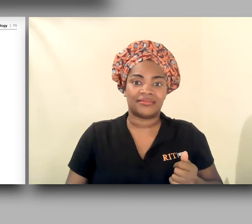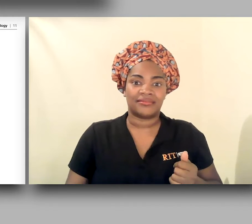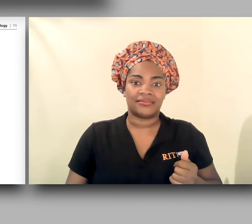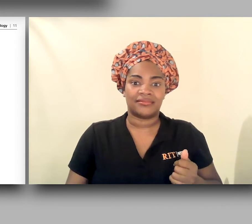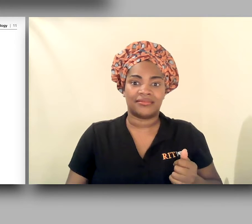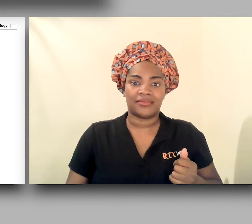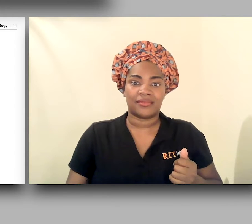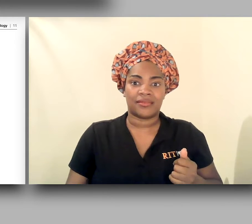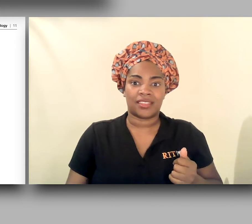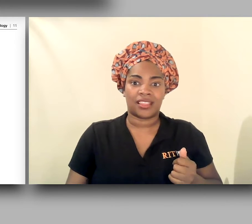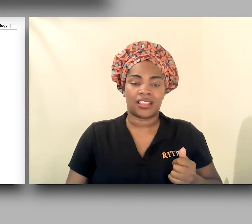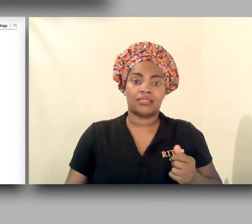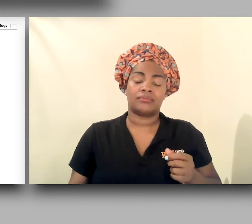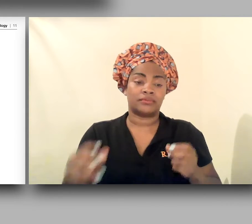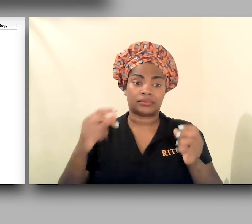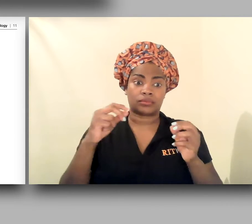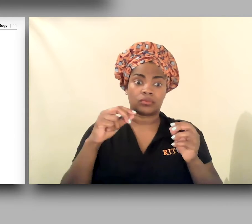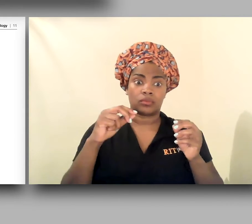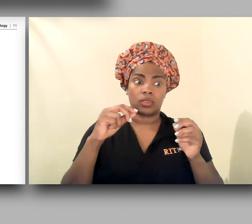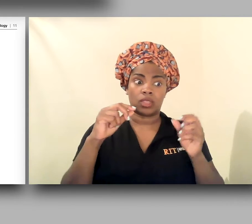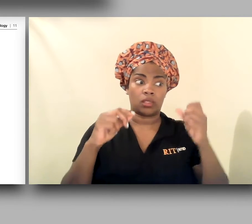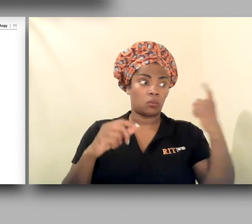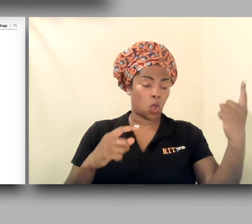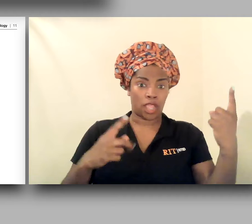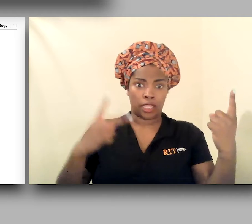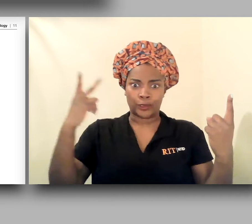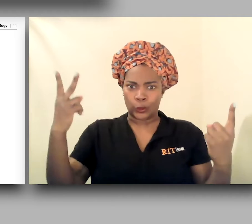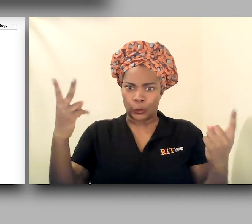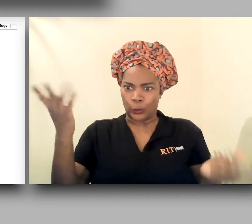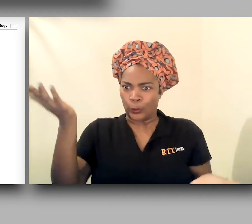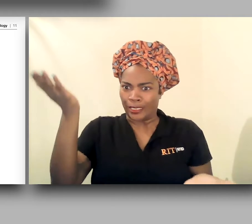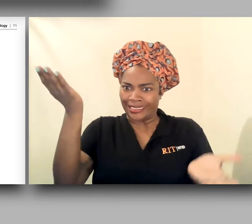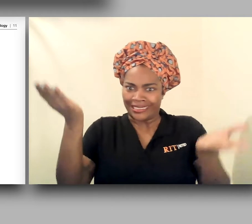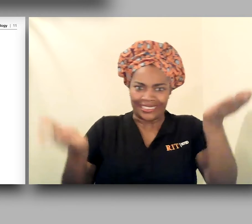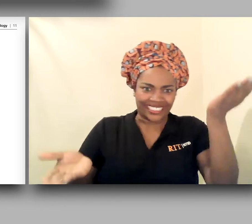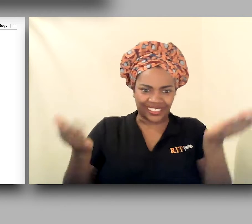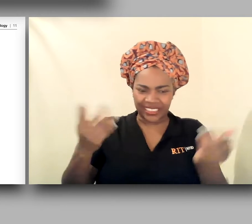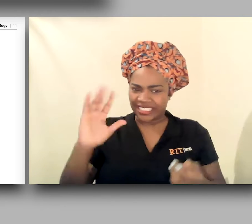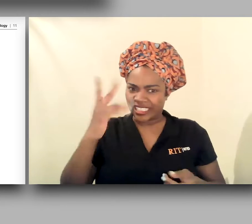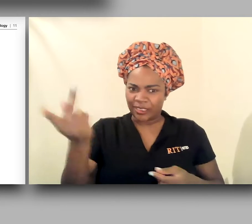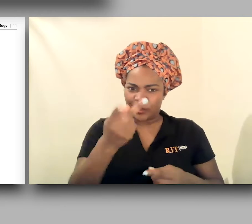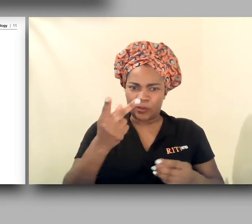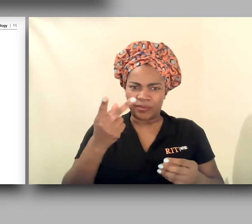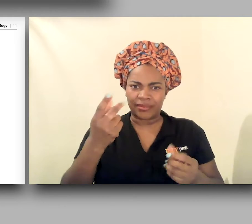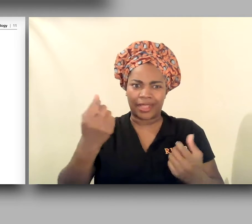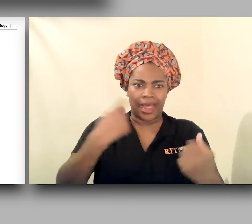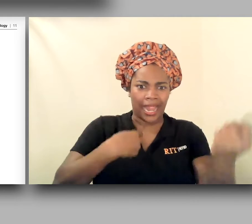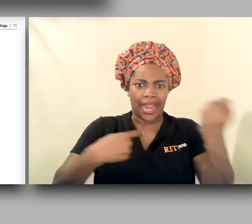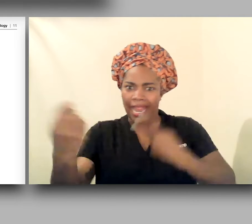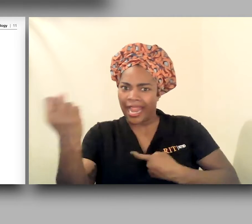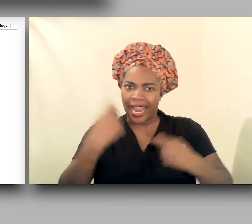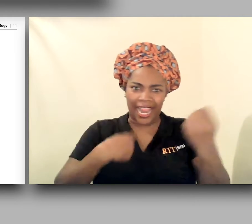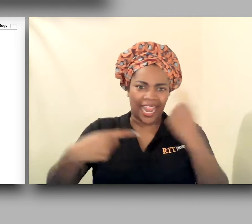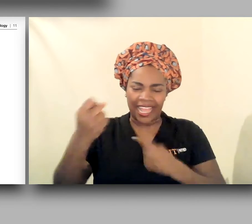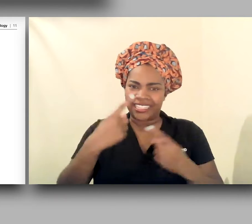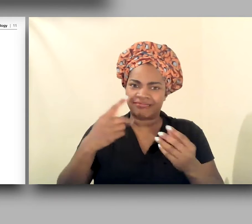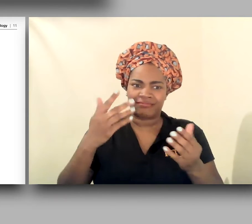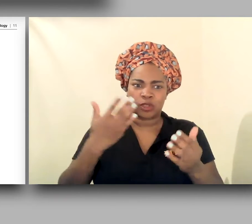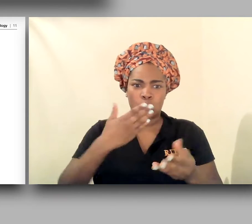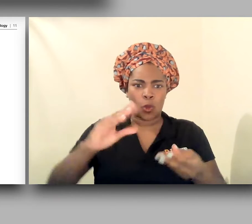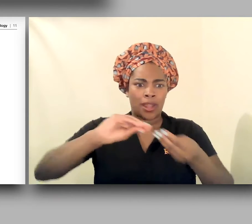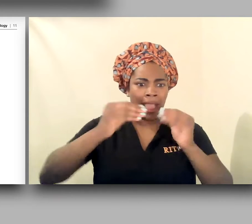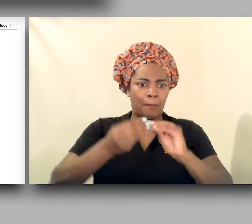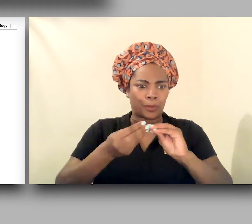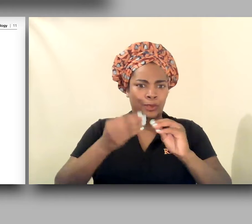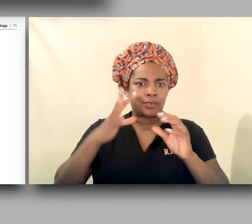1 or 2? Which one will it be? A lot of people asked, and